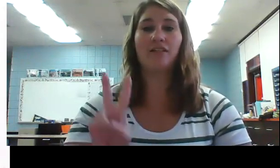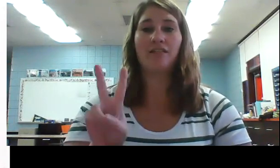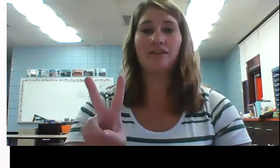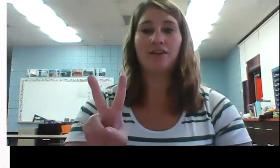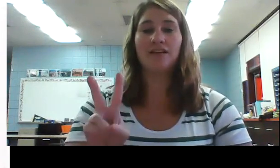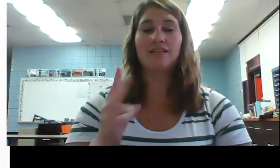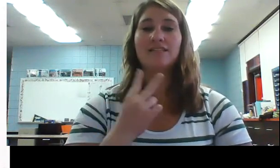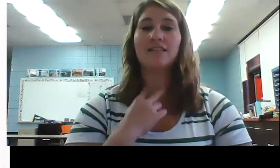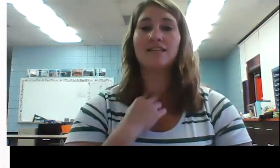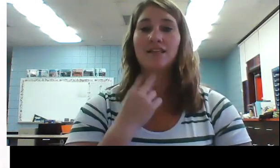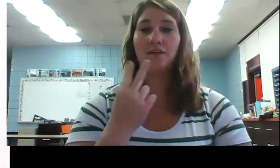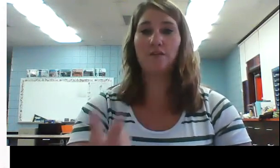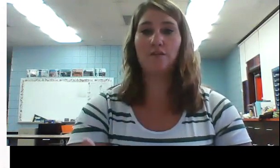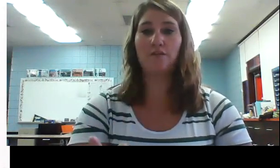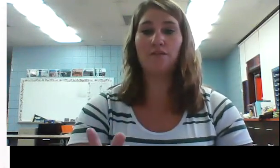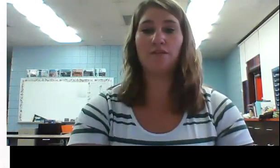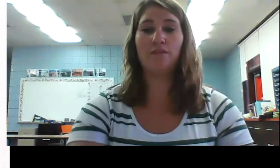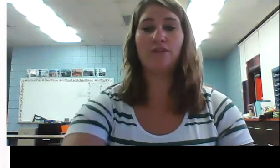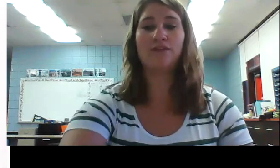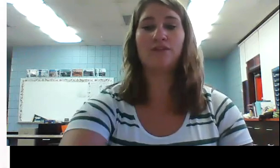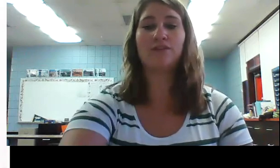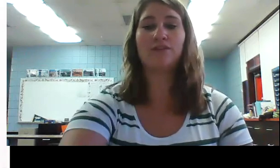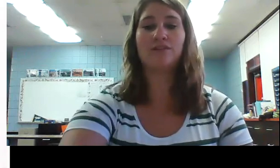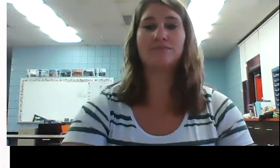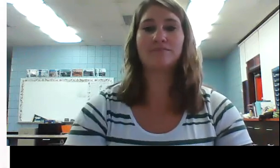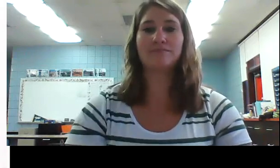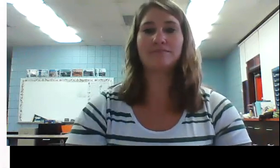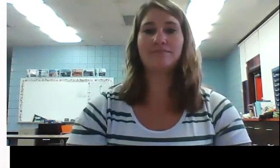a sound. The V says,